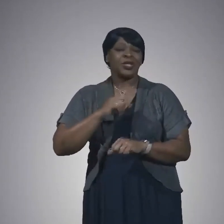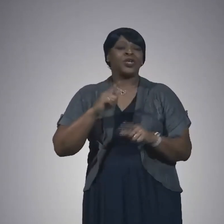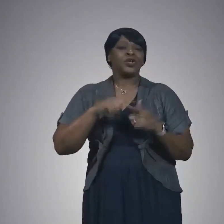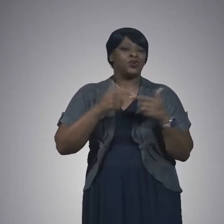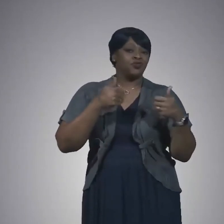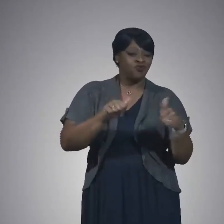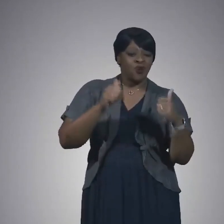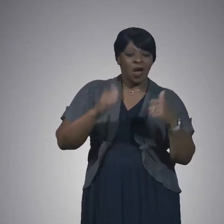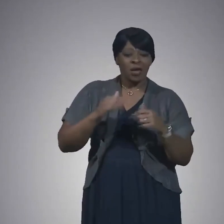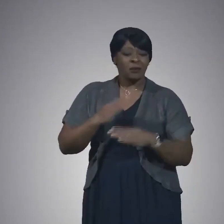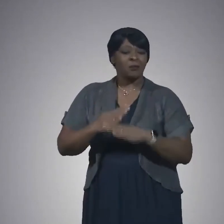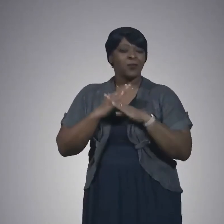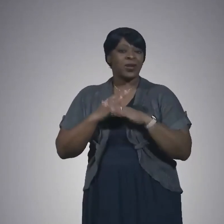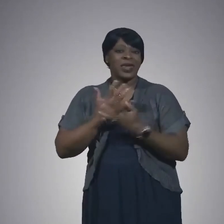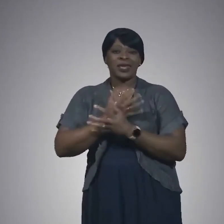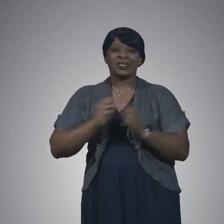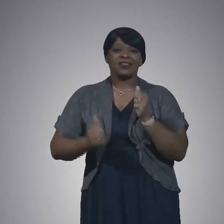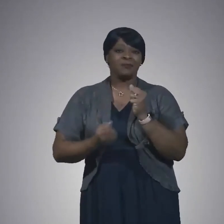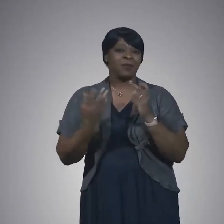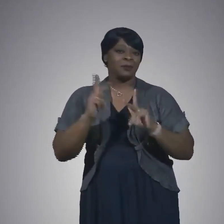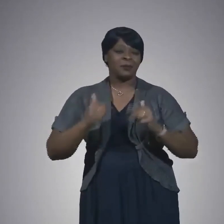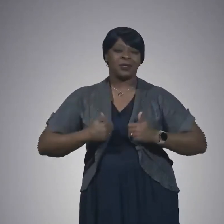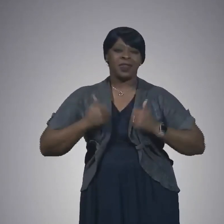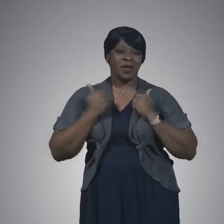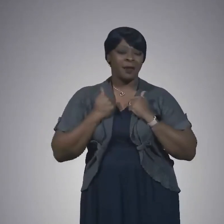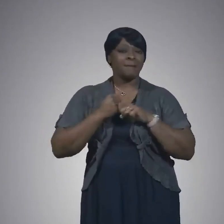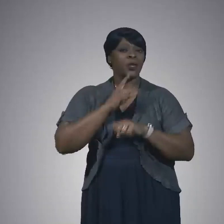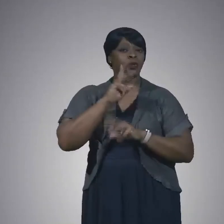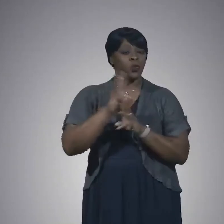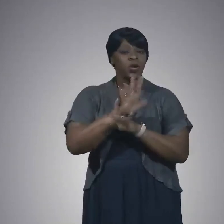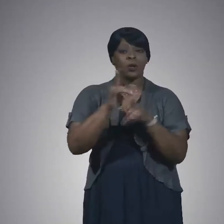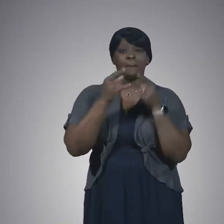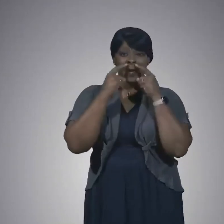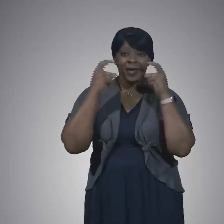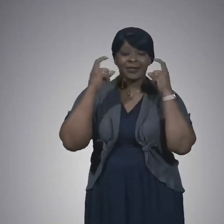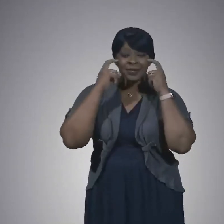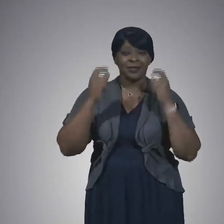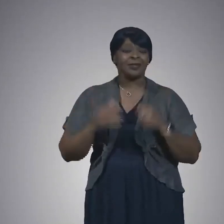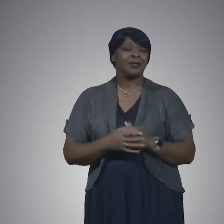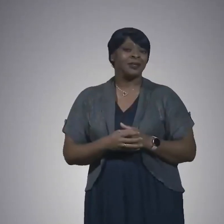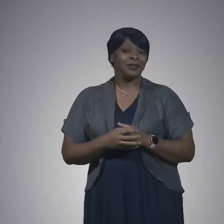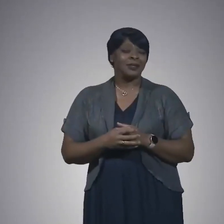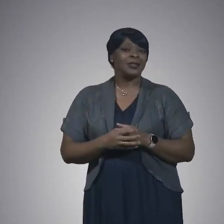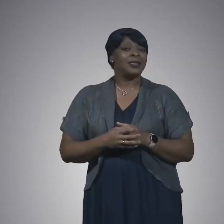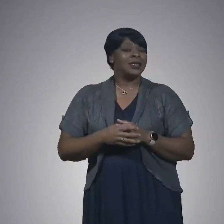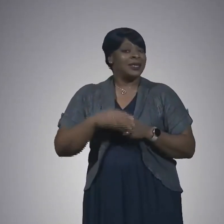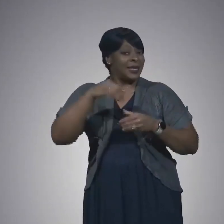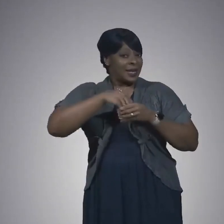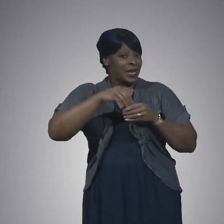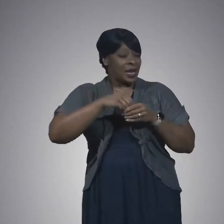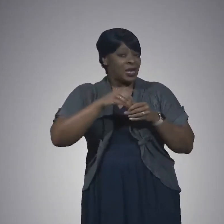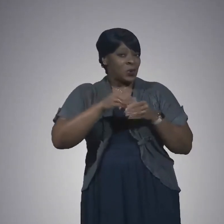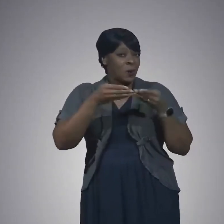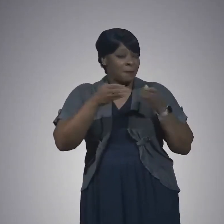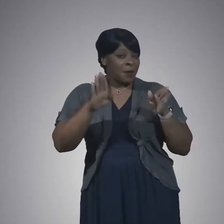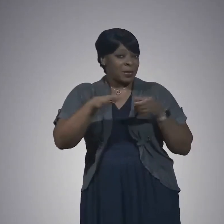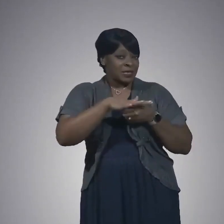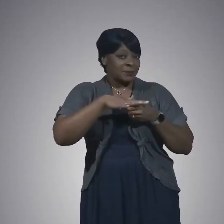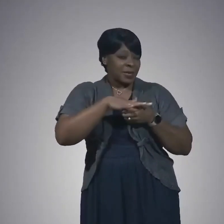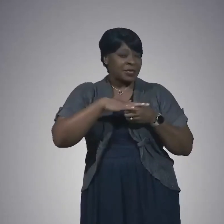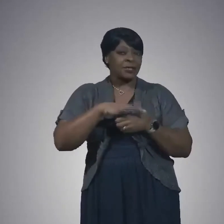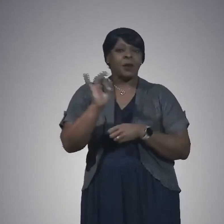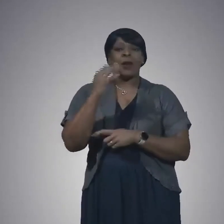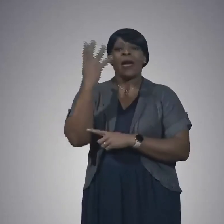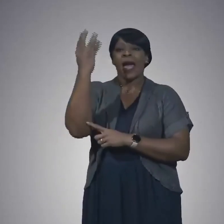in place to save the most lives. Make sure you're wearing your mask in indoor public spaces